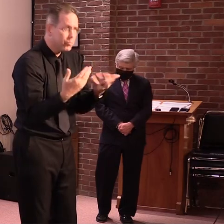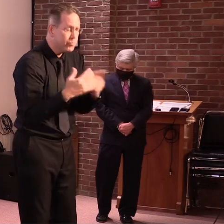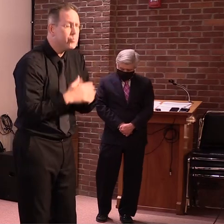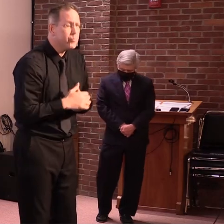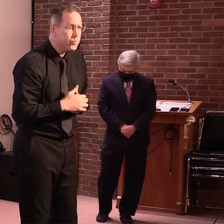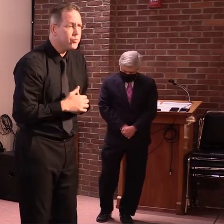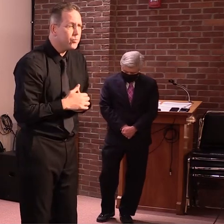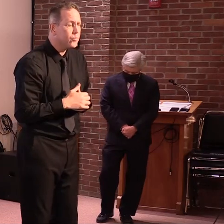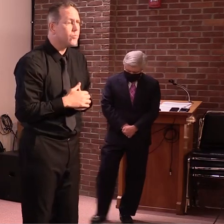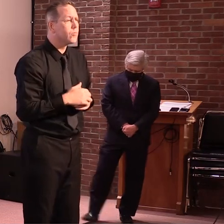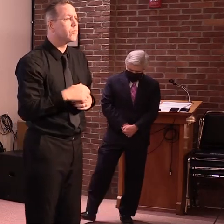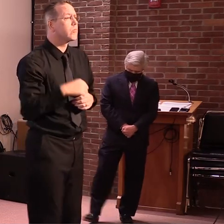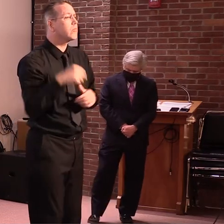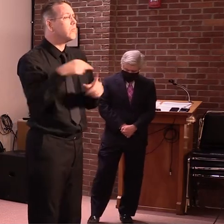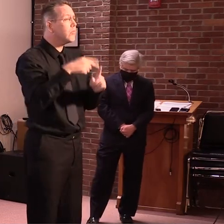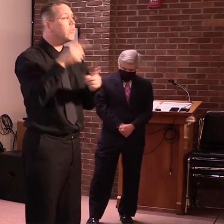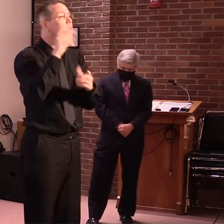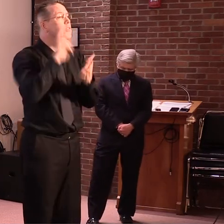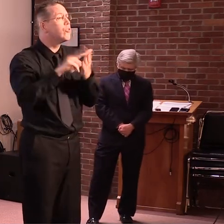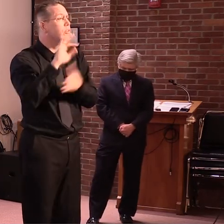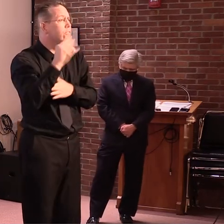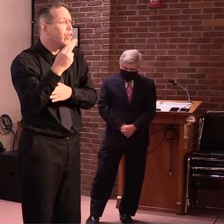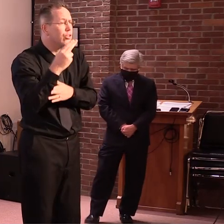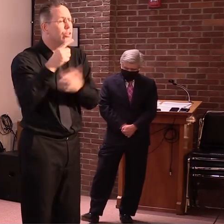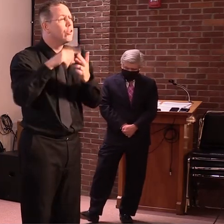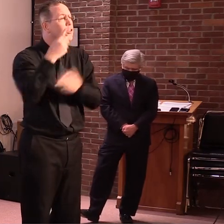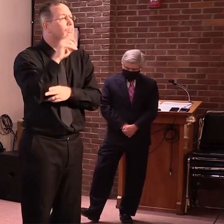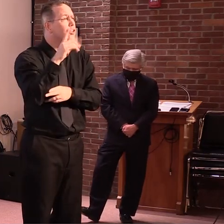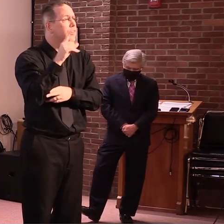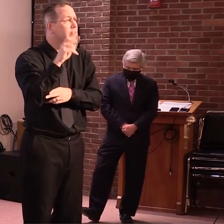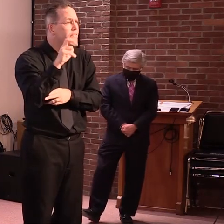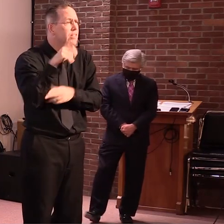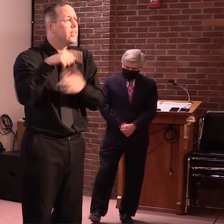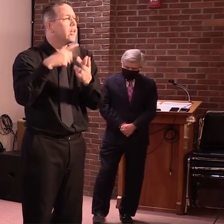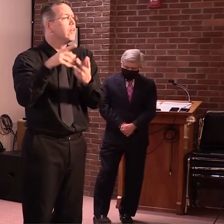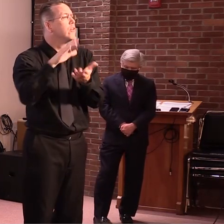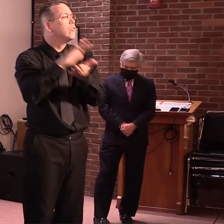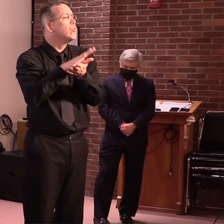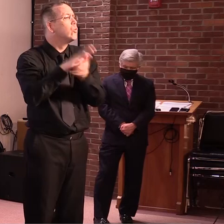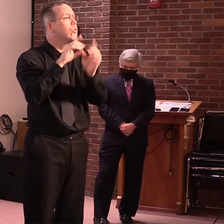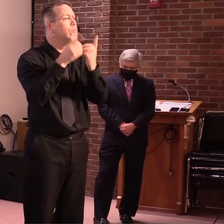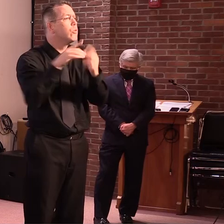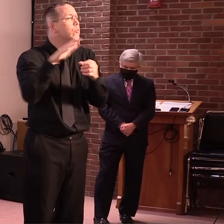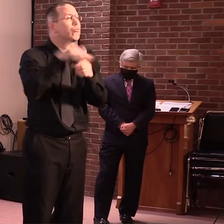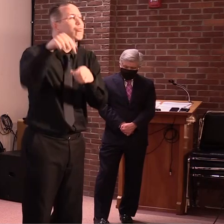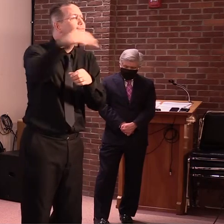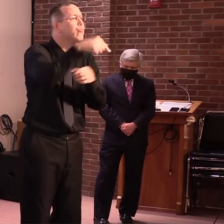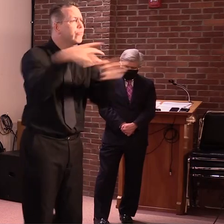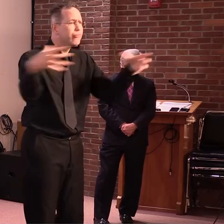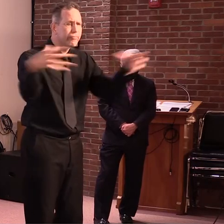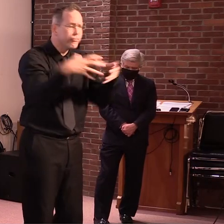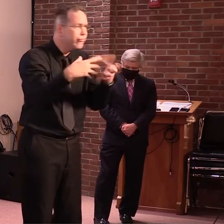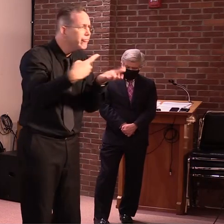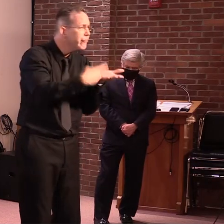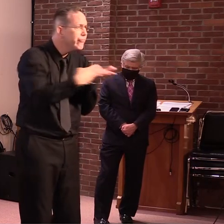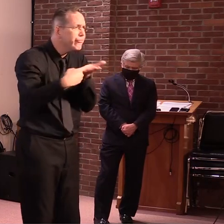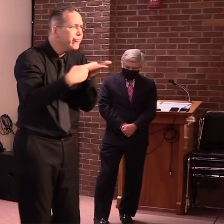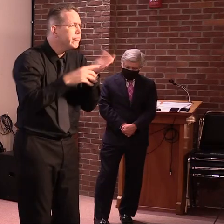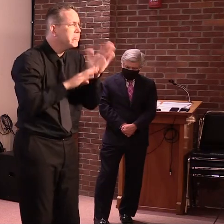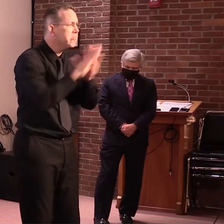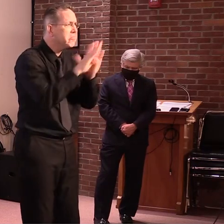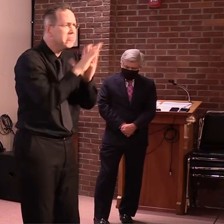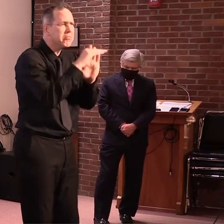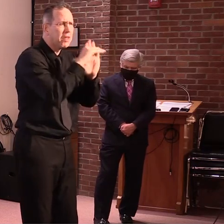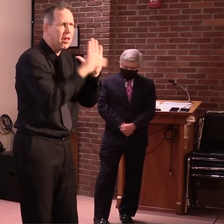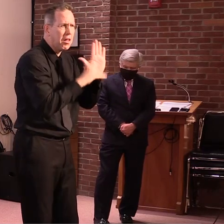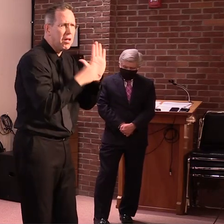of Health, along with stakeholders across the pre-K to 12 spectrum, have been working together on guidance to make sure we do this